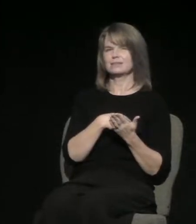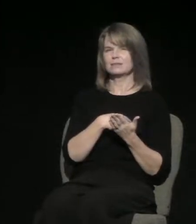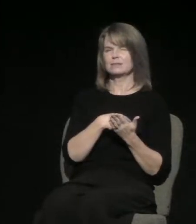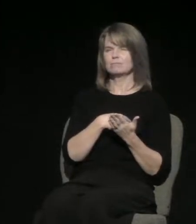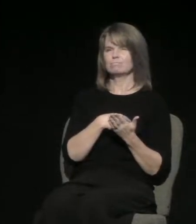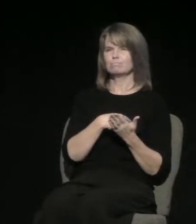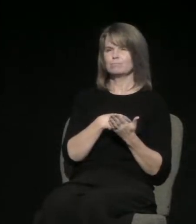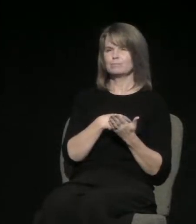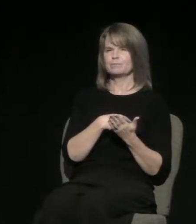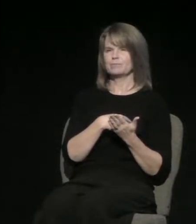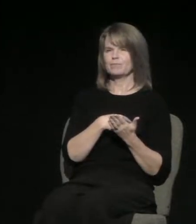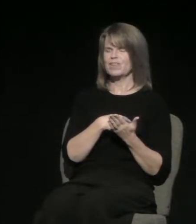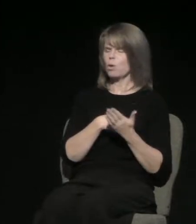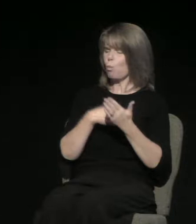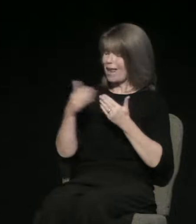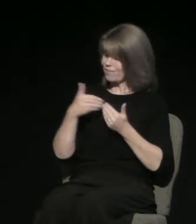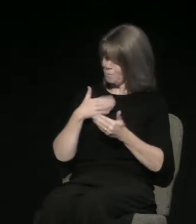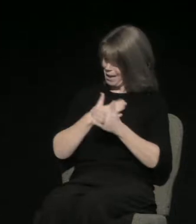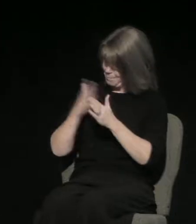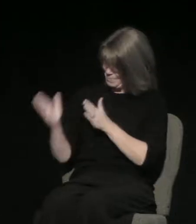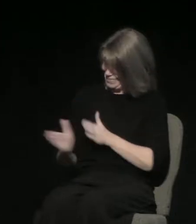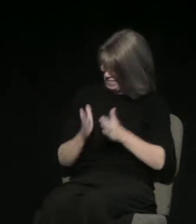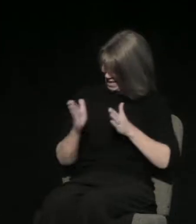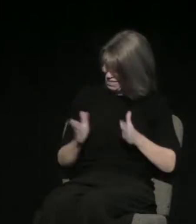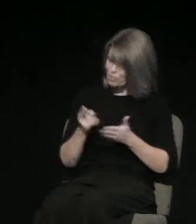That Will Eat Our Strategies For Breakfast